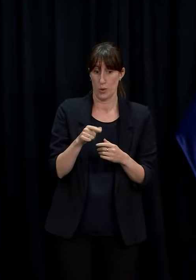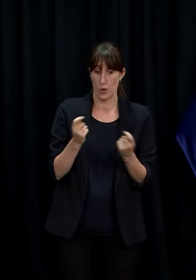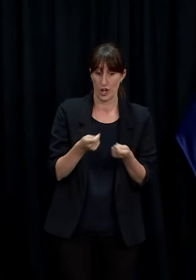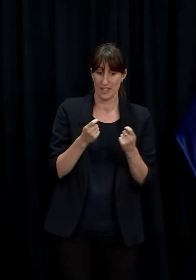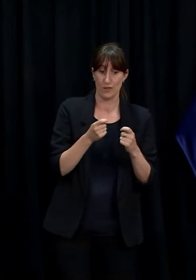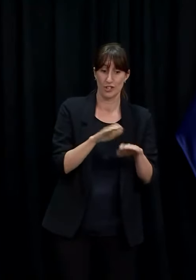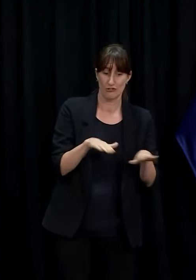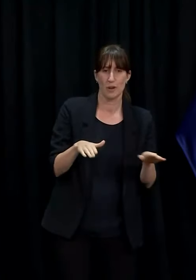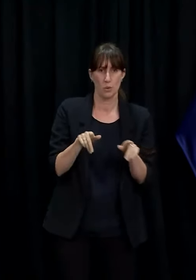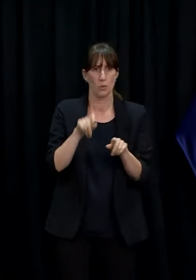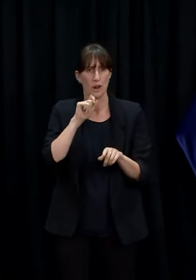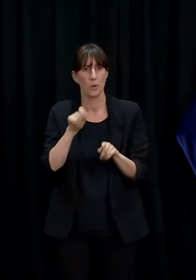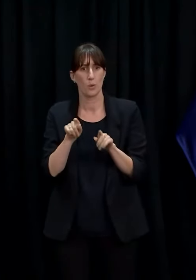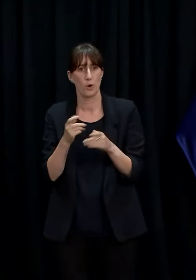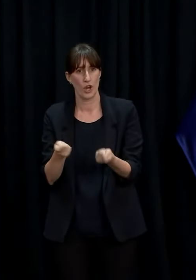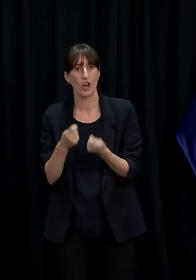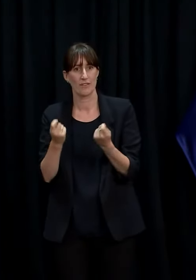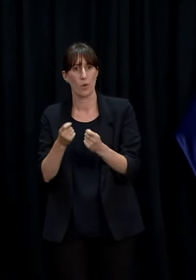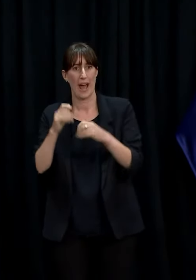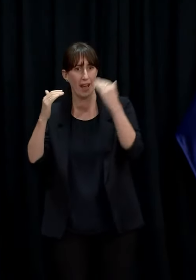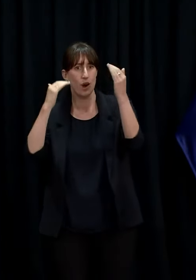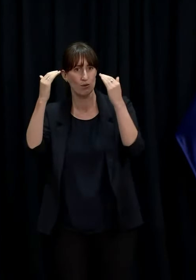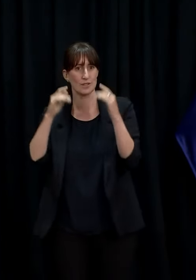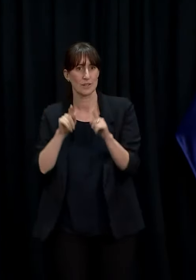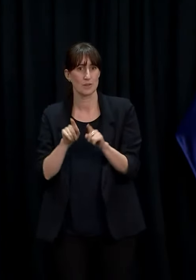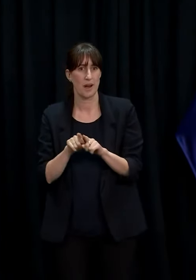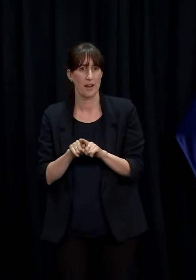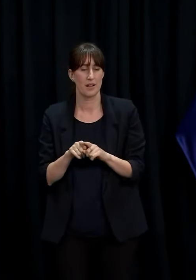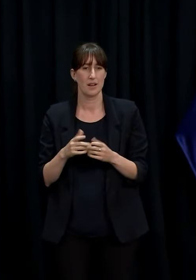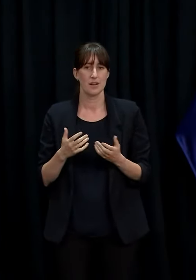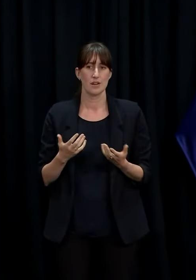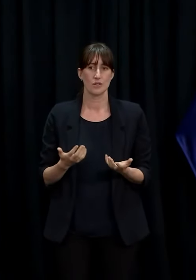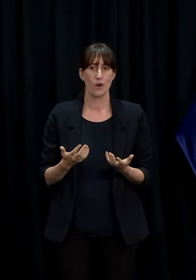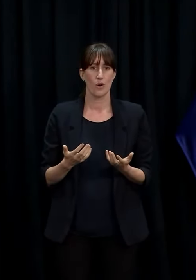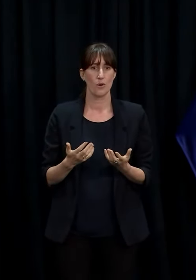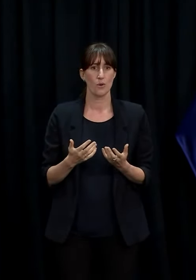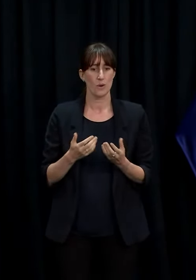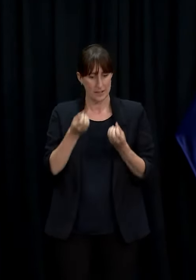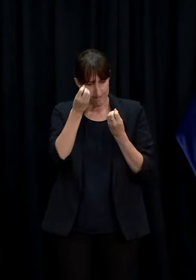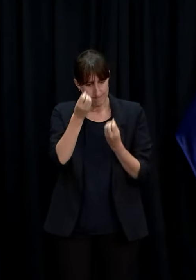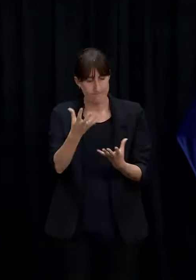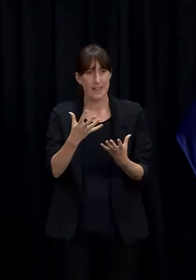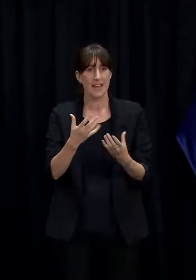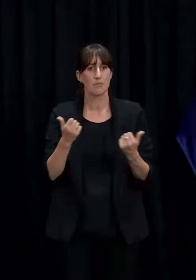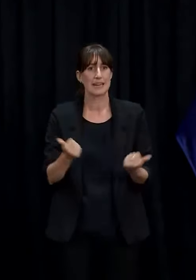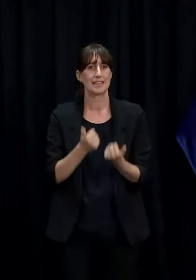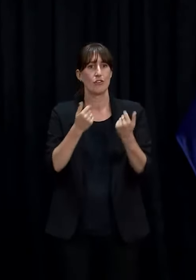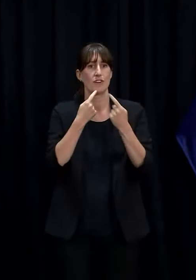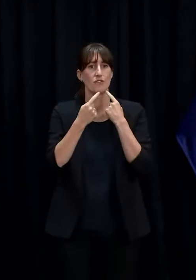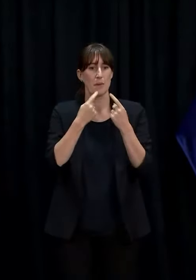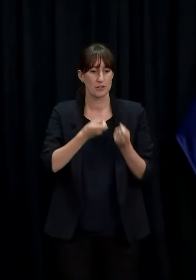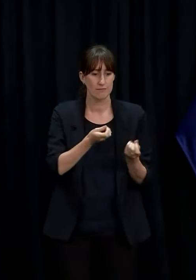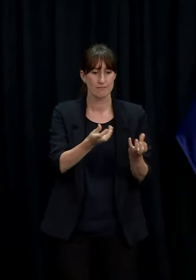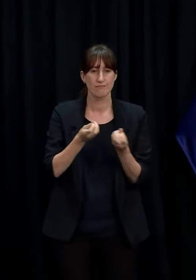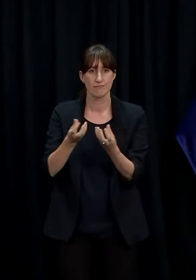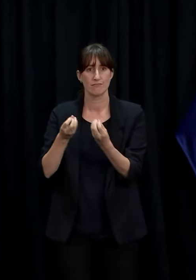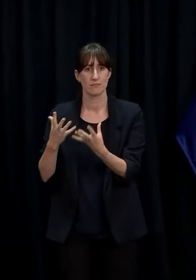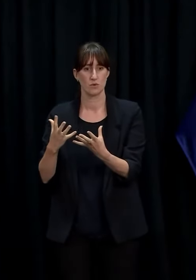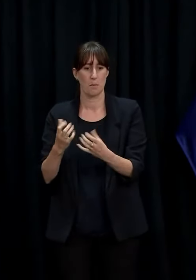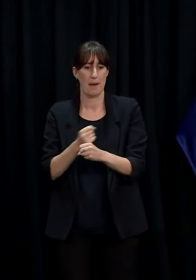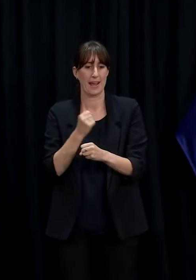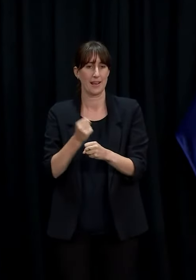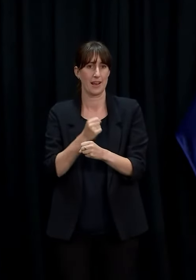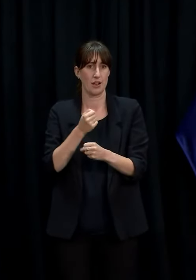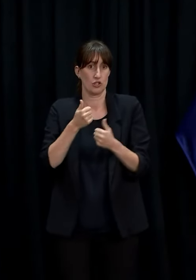So it's the slow part of the process. It's about the educate and inform so that people are making informed decisions. And that is